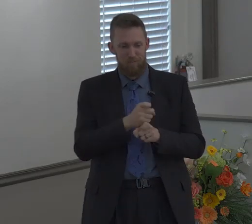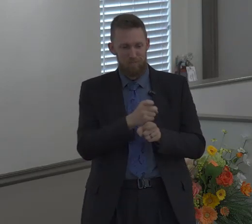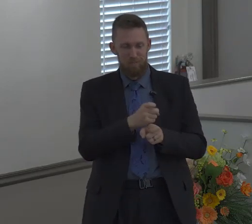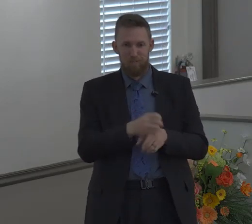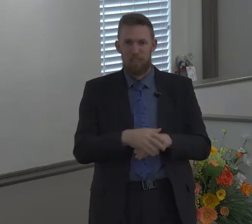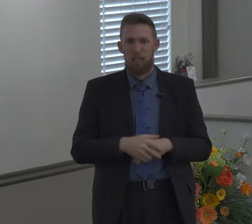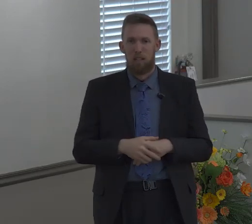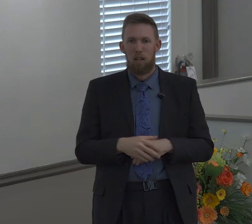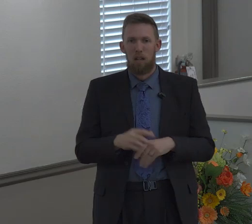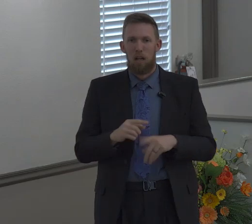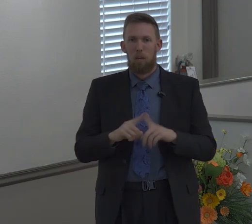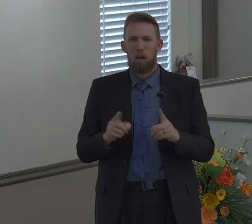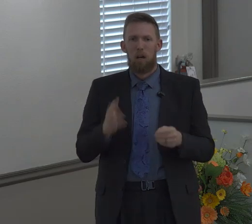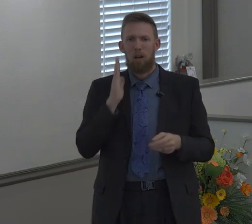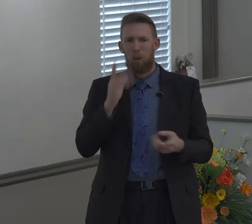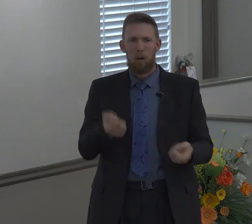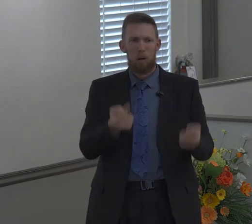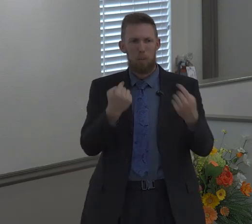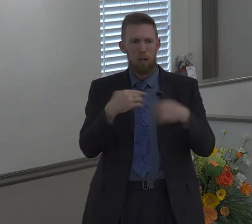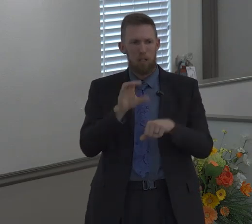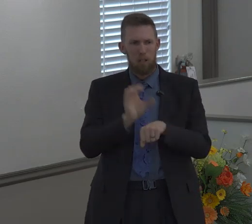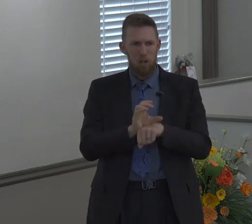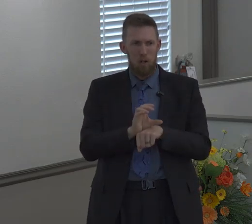And what happens is we bring that to church.